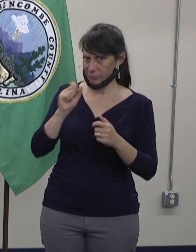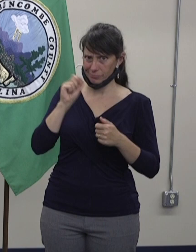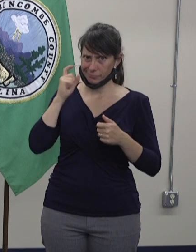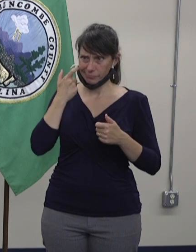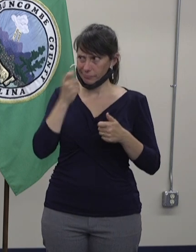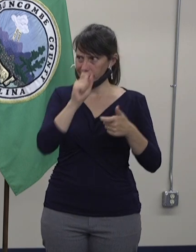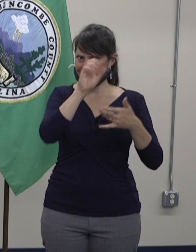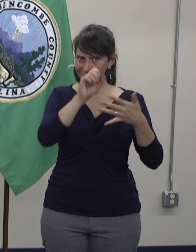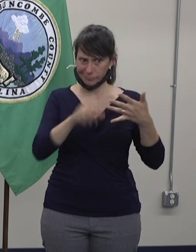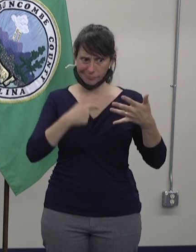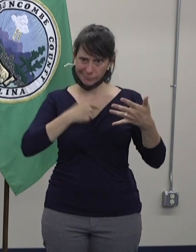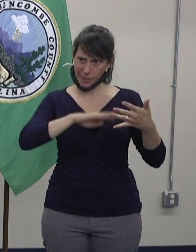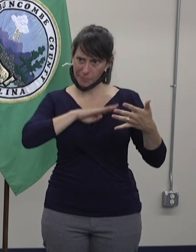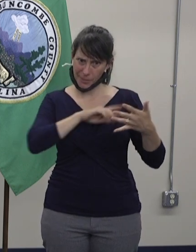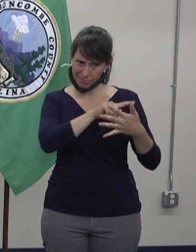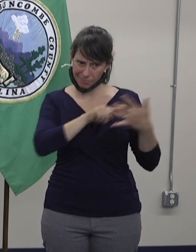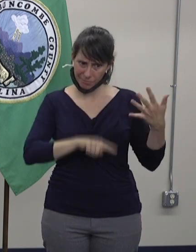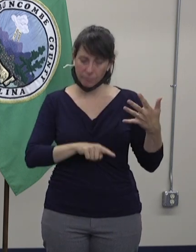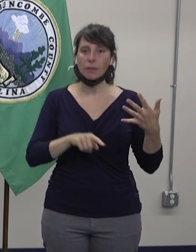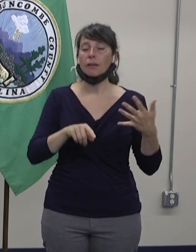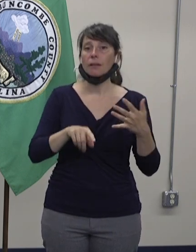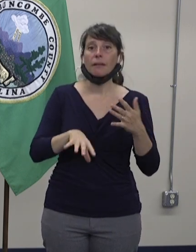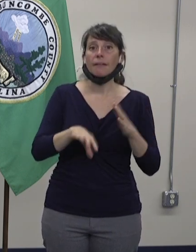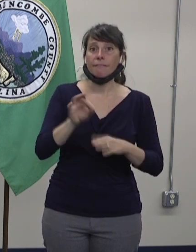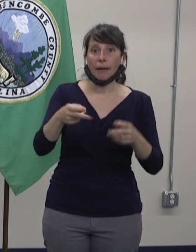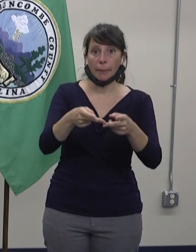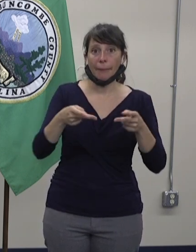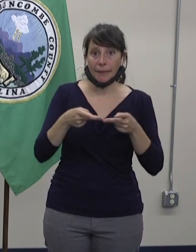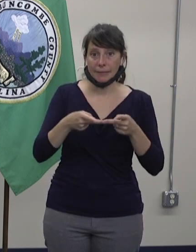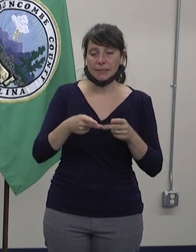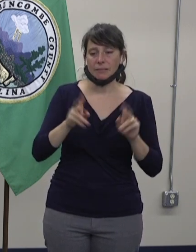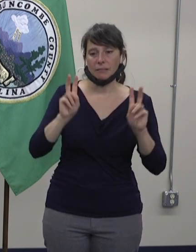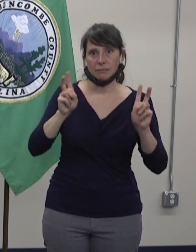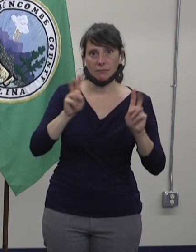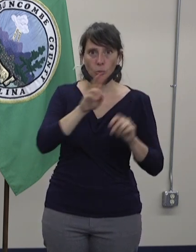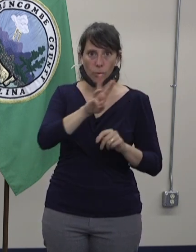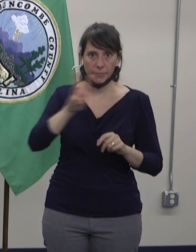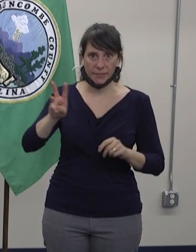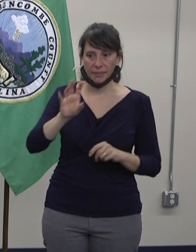state's Find My Testing Place website to find COVID testing near you.